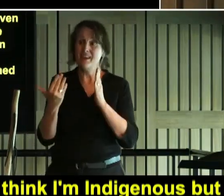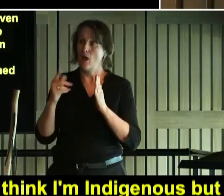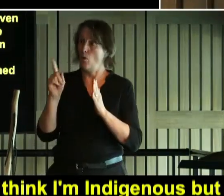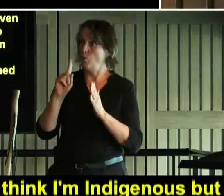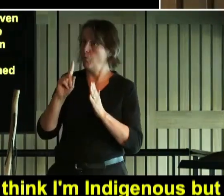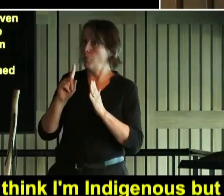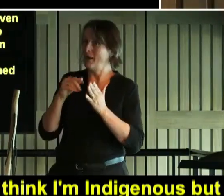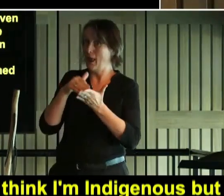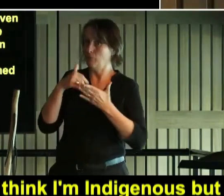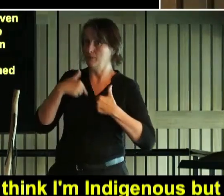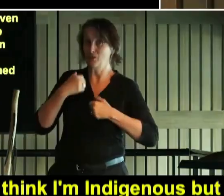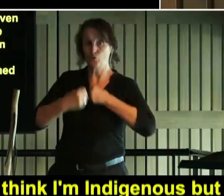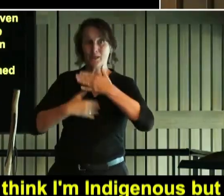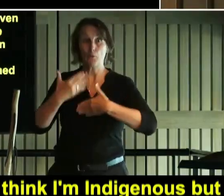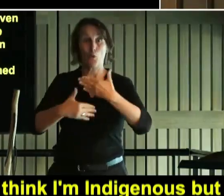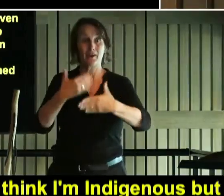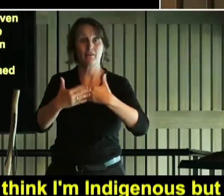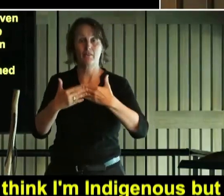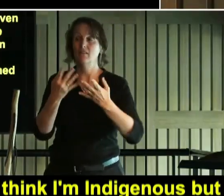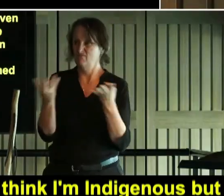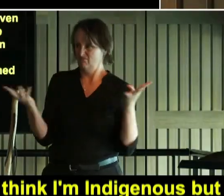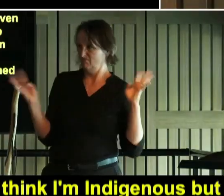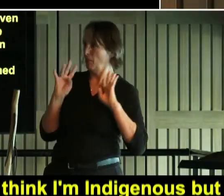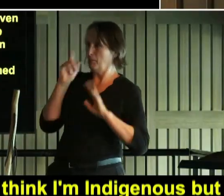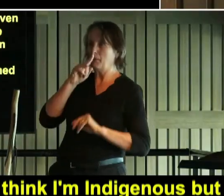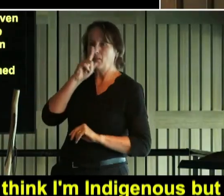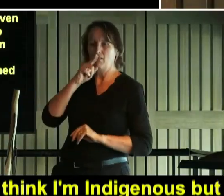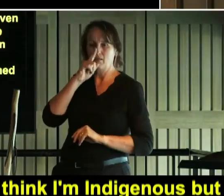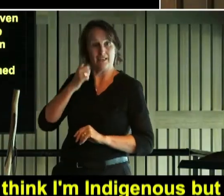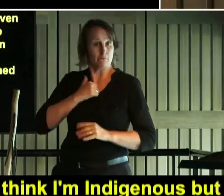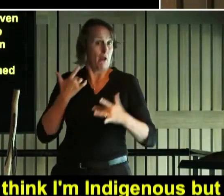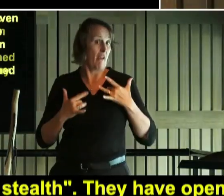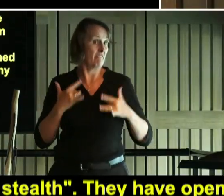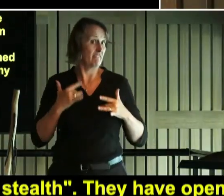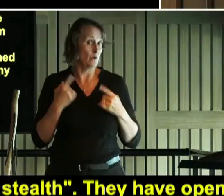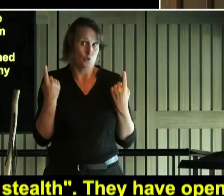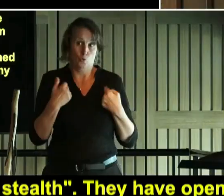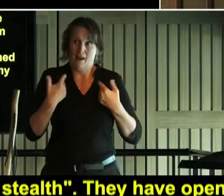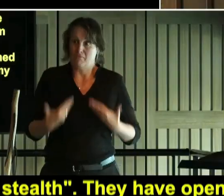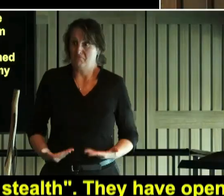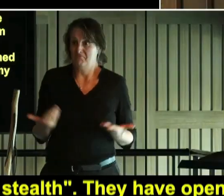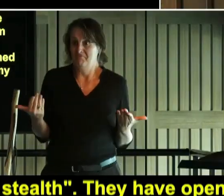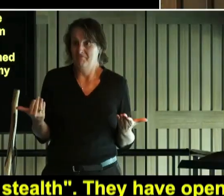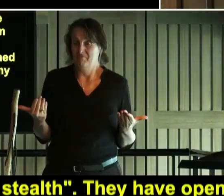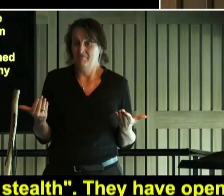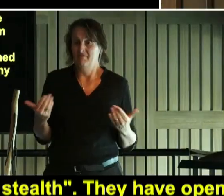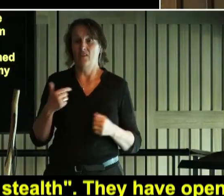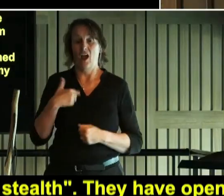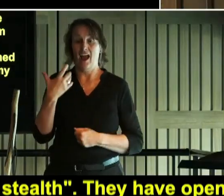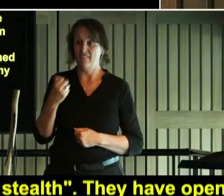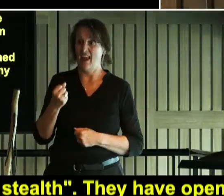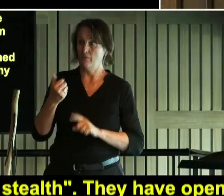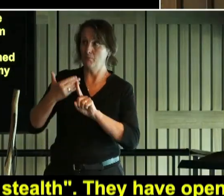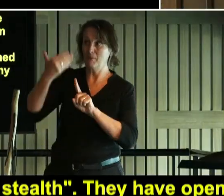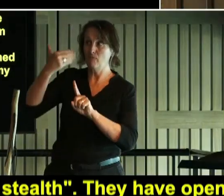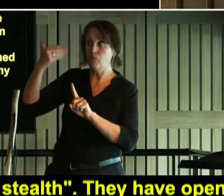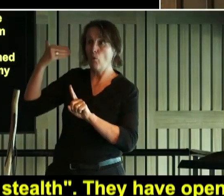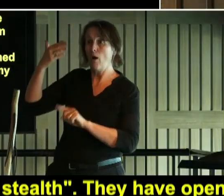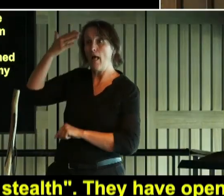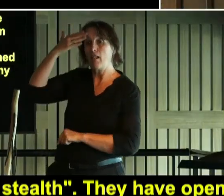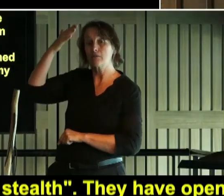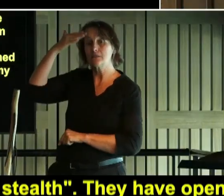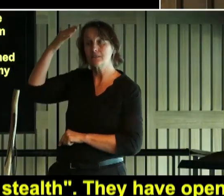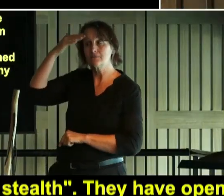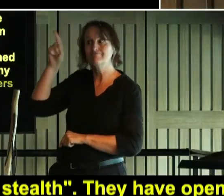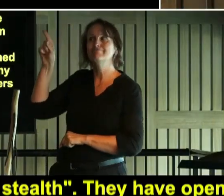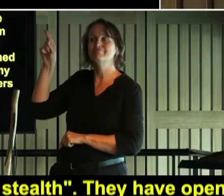me. This is my life. It's part of who I am. I've had huge elders before me who I still think